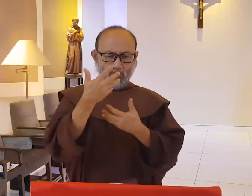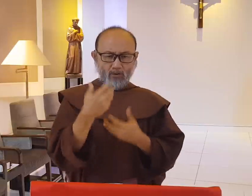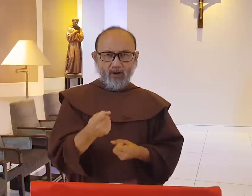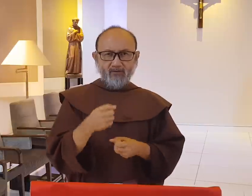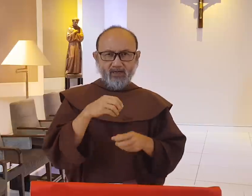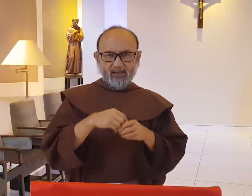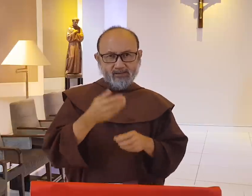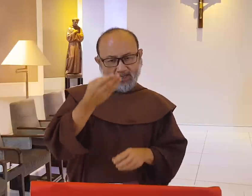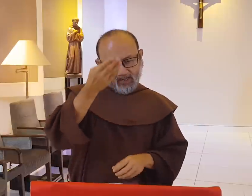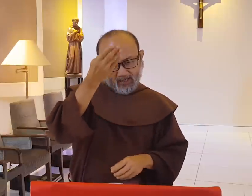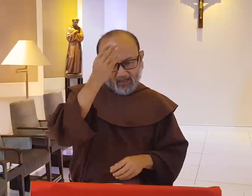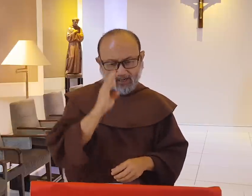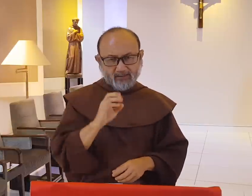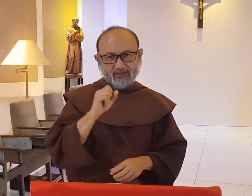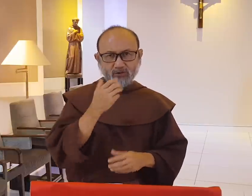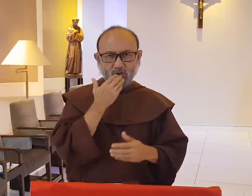goodness and power.